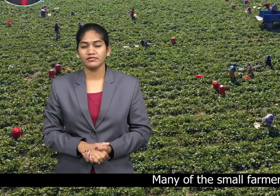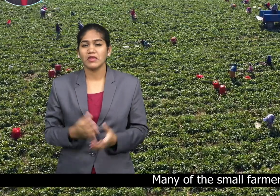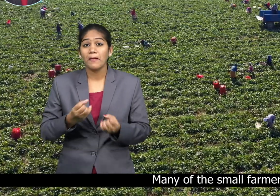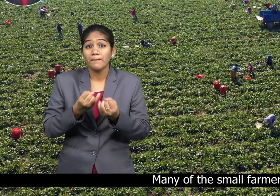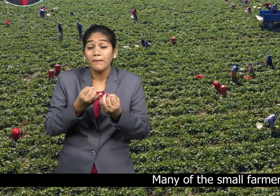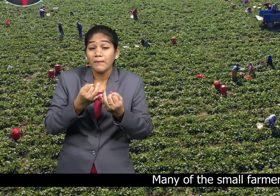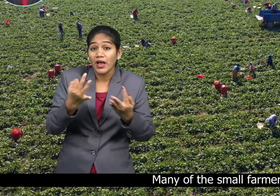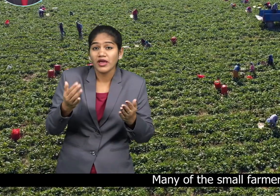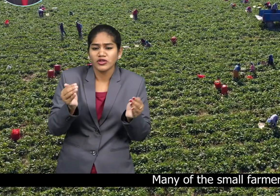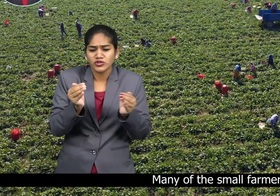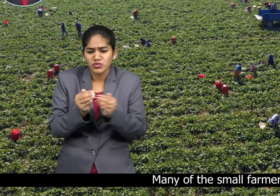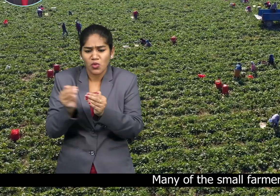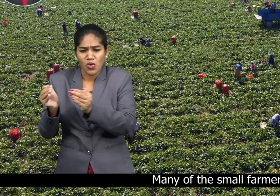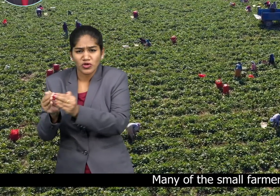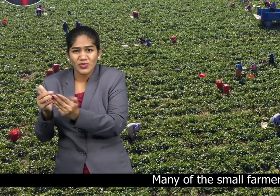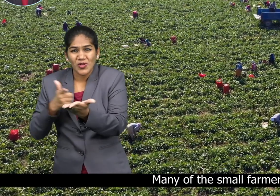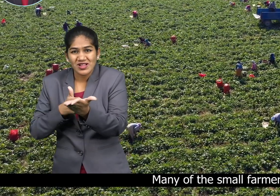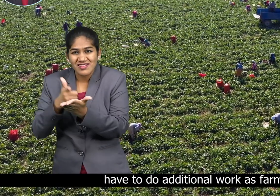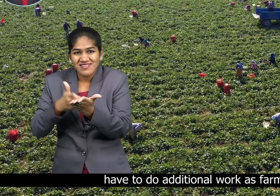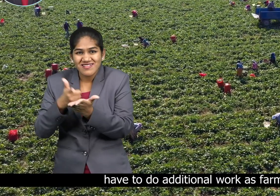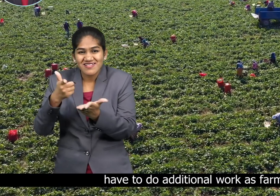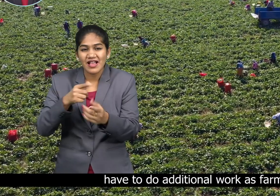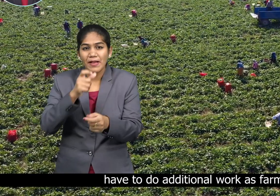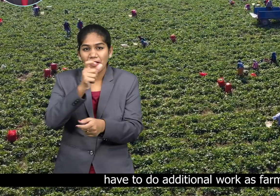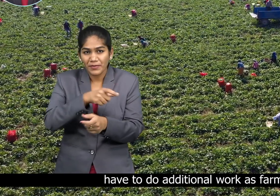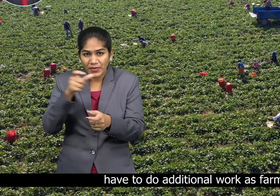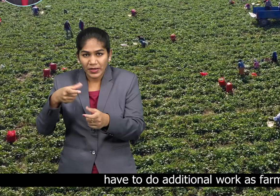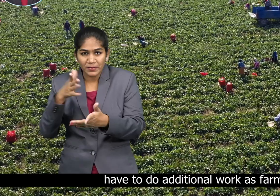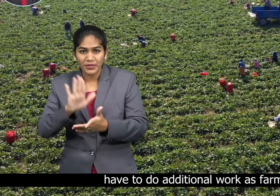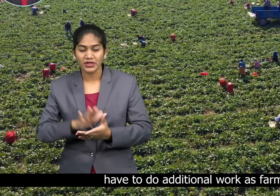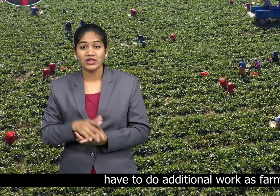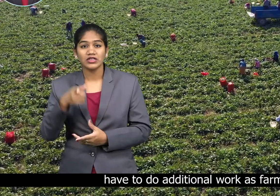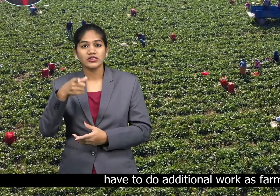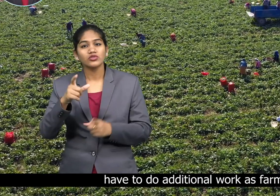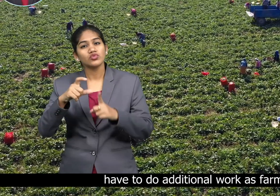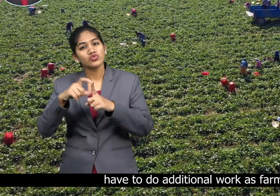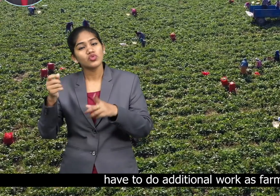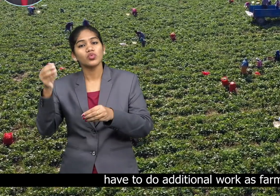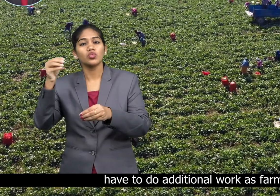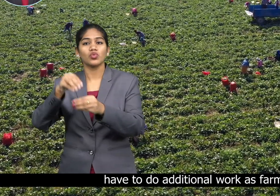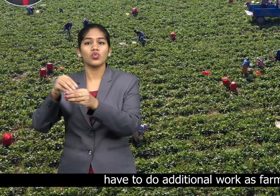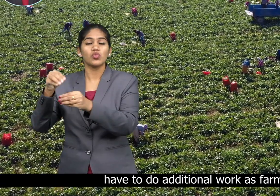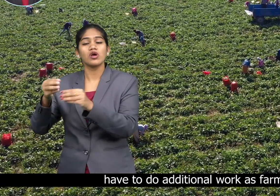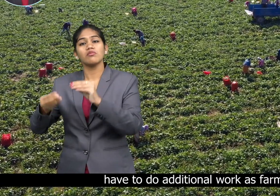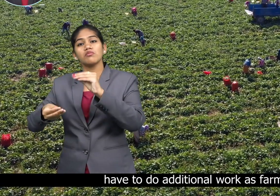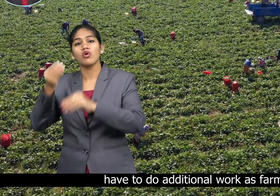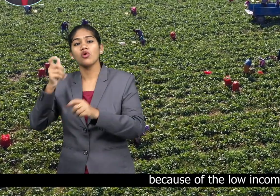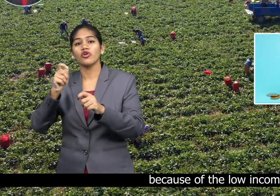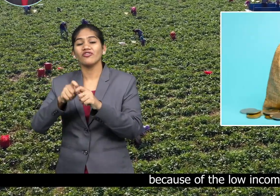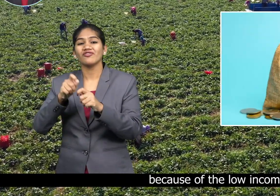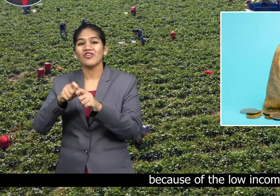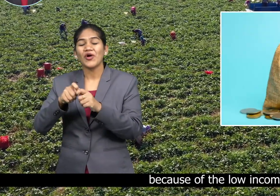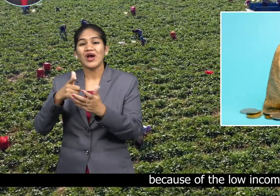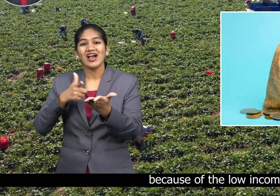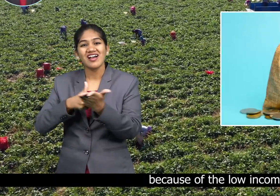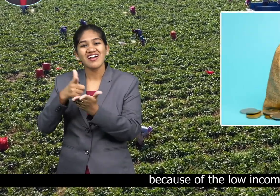Many of the small farmers have to do additional work as farm laborers because of the low